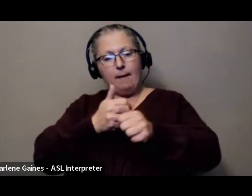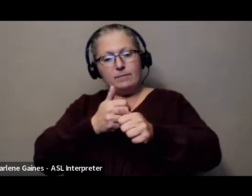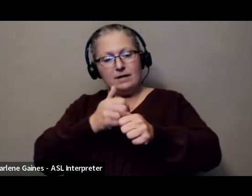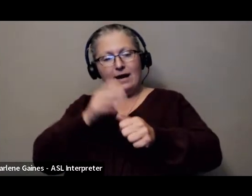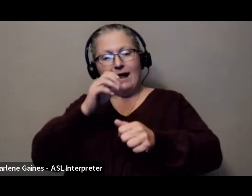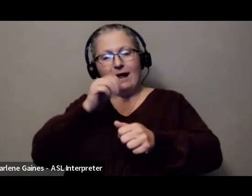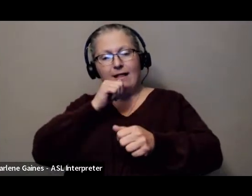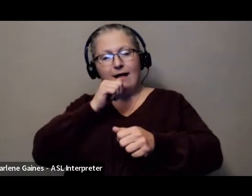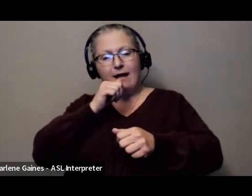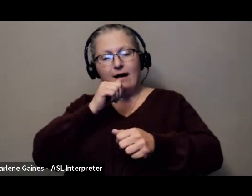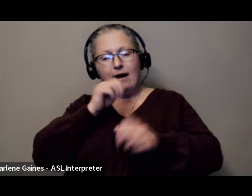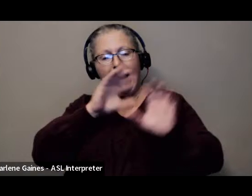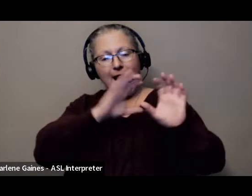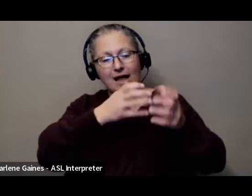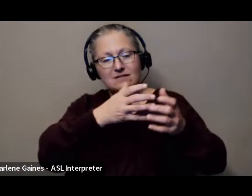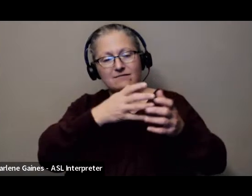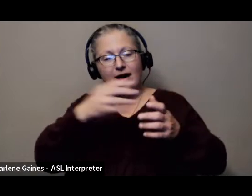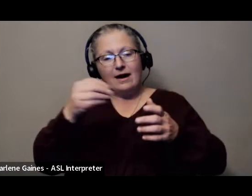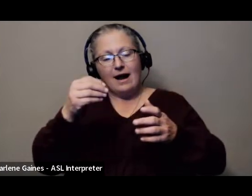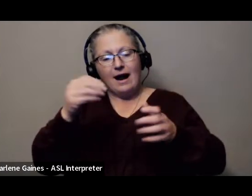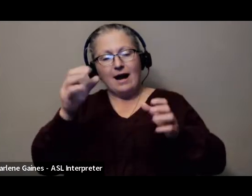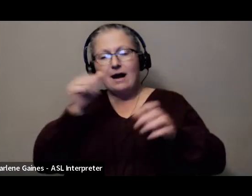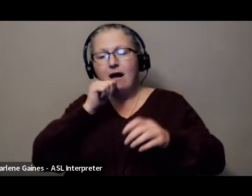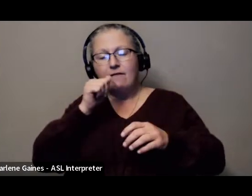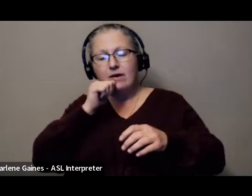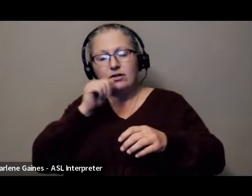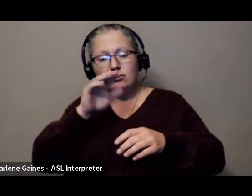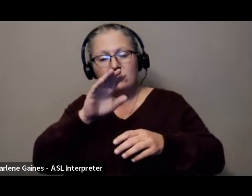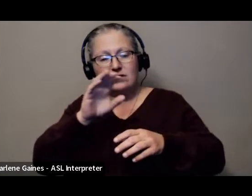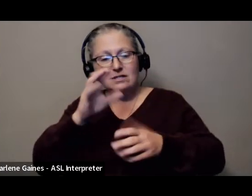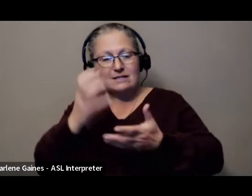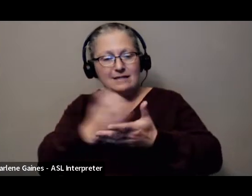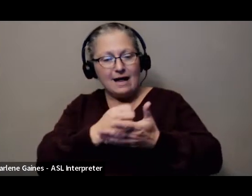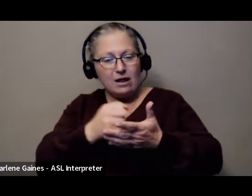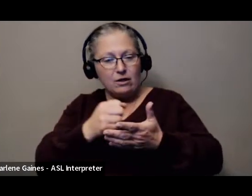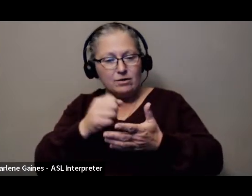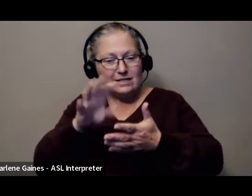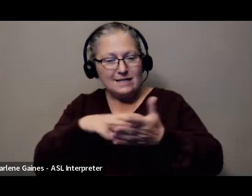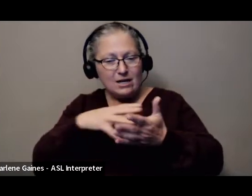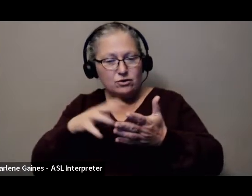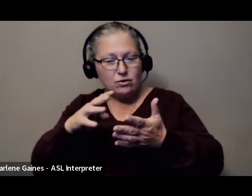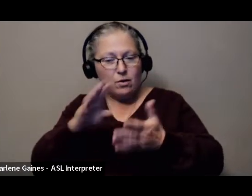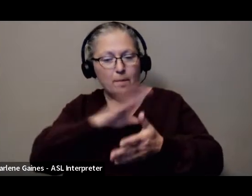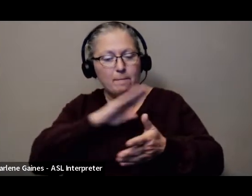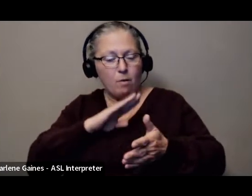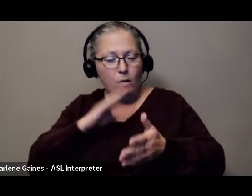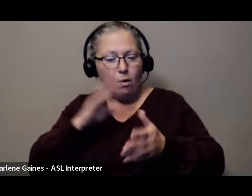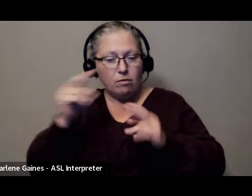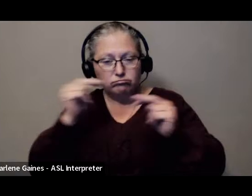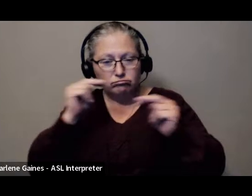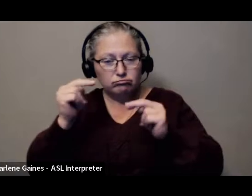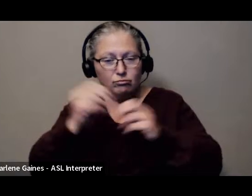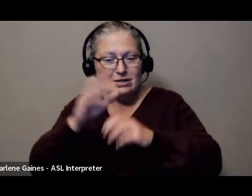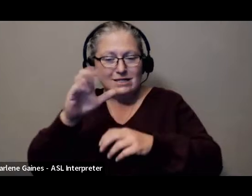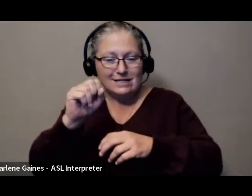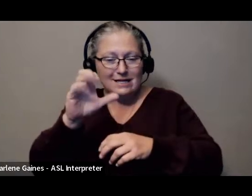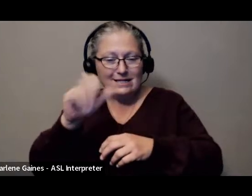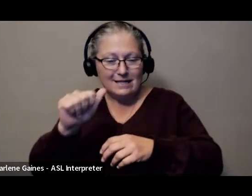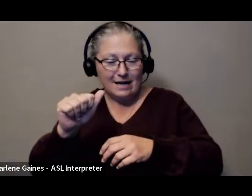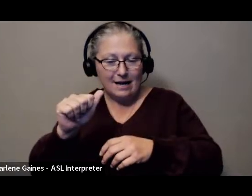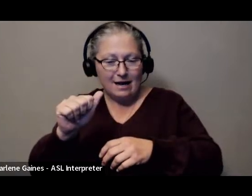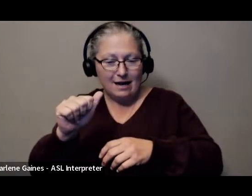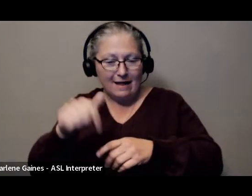and confidential employee salary schedule. The board approved a collective bargaining agreement with the CSEA earlier this year